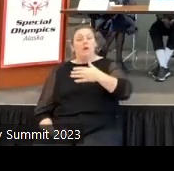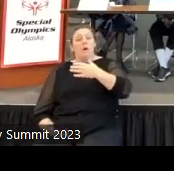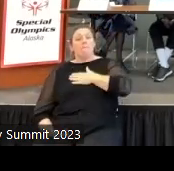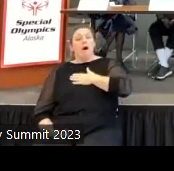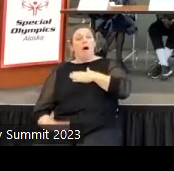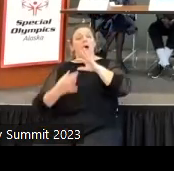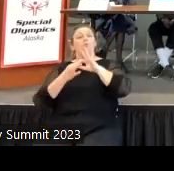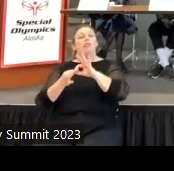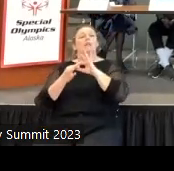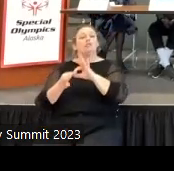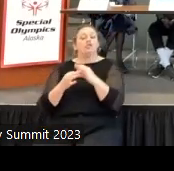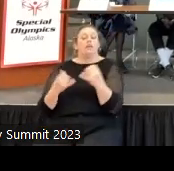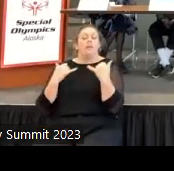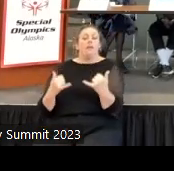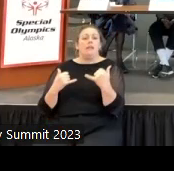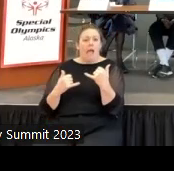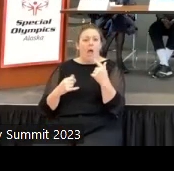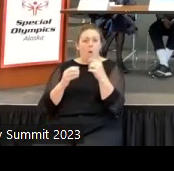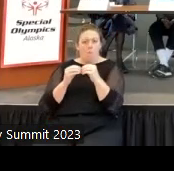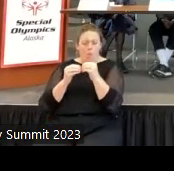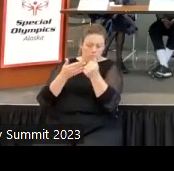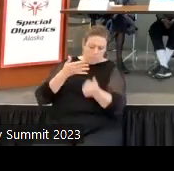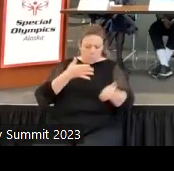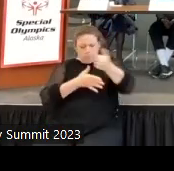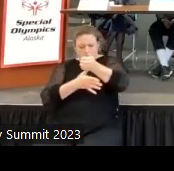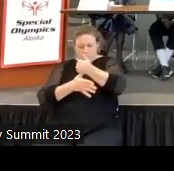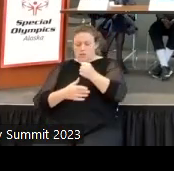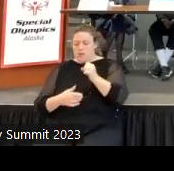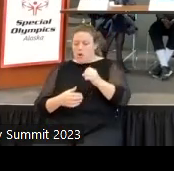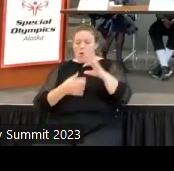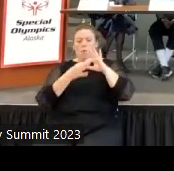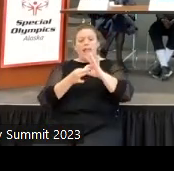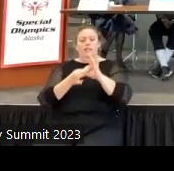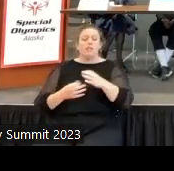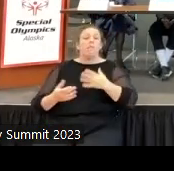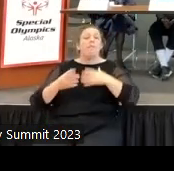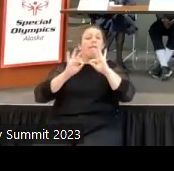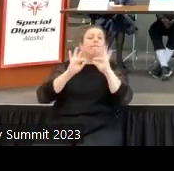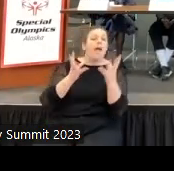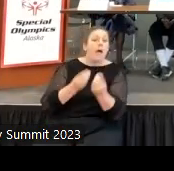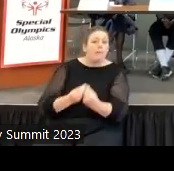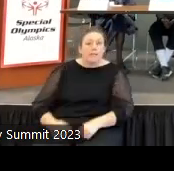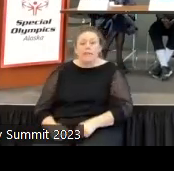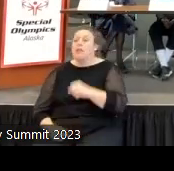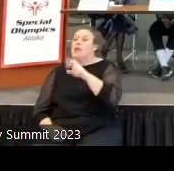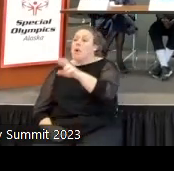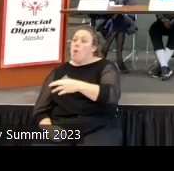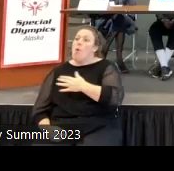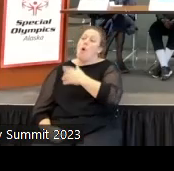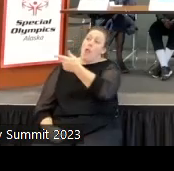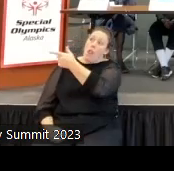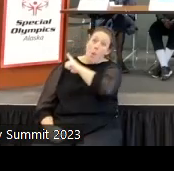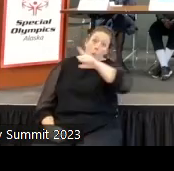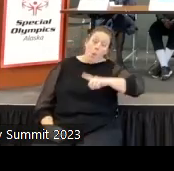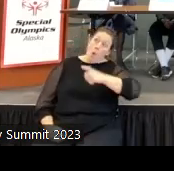now than it was in the past. In the past, I think I suffered from a condition called FOMO, fear